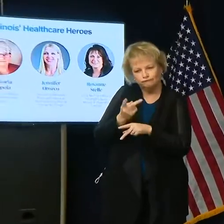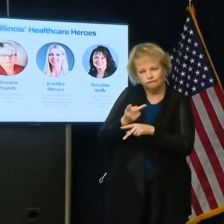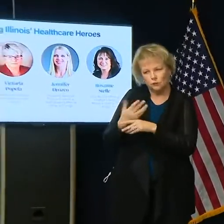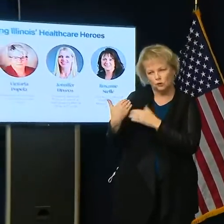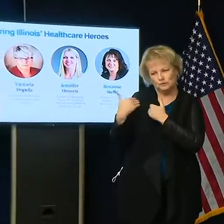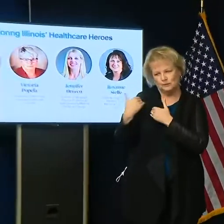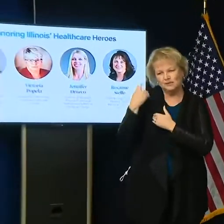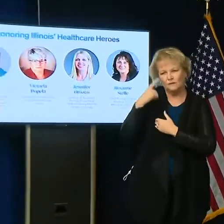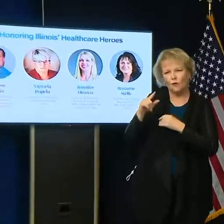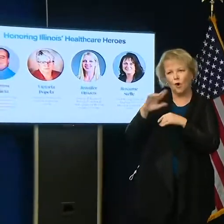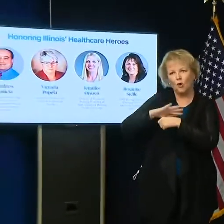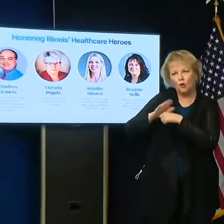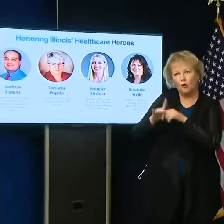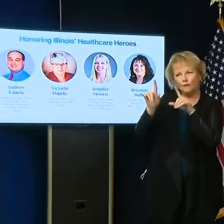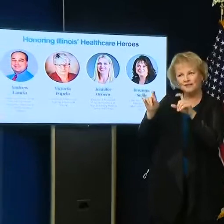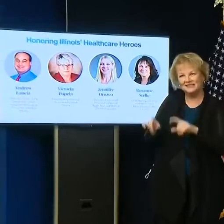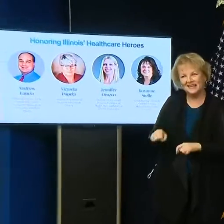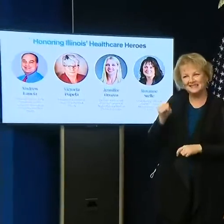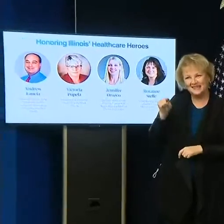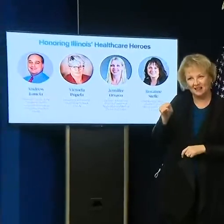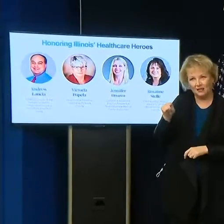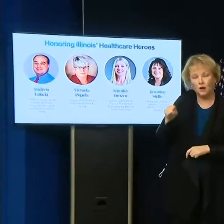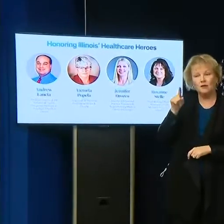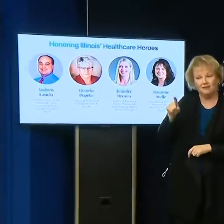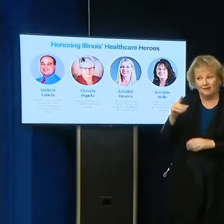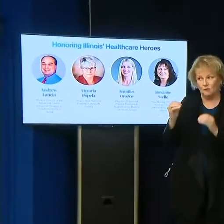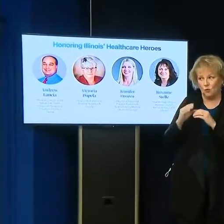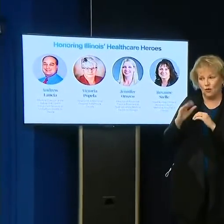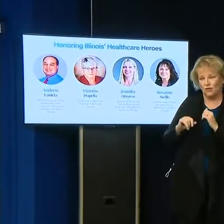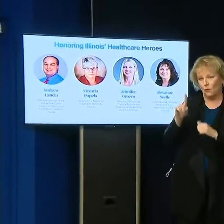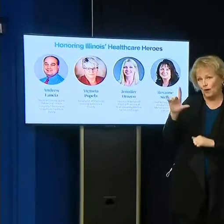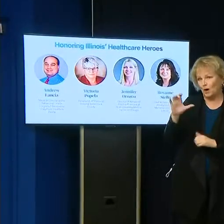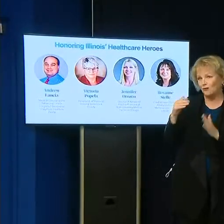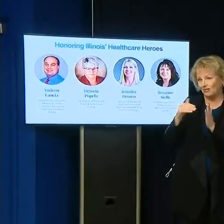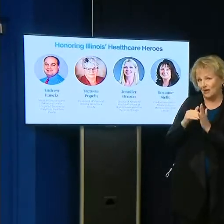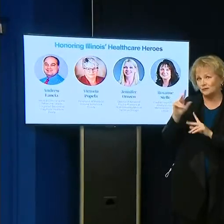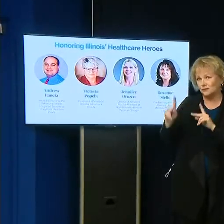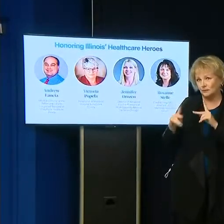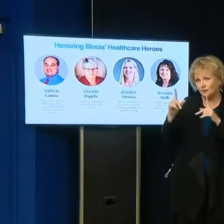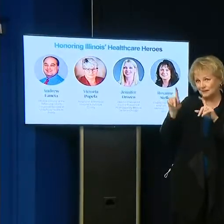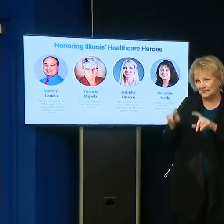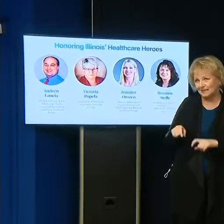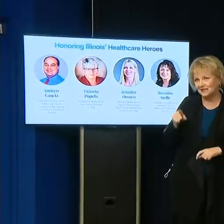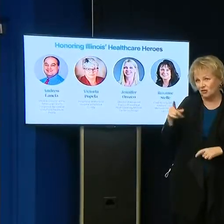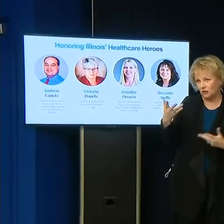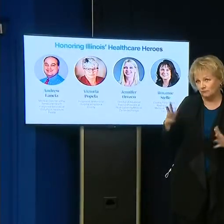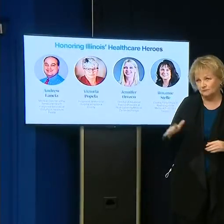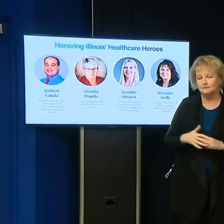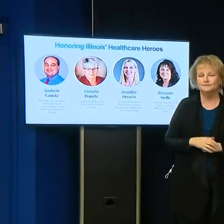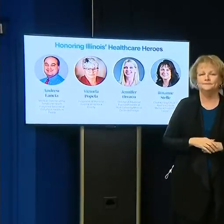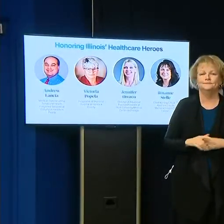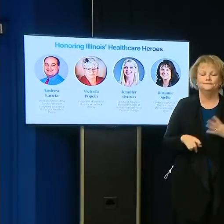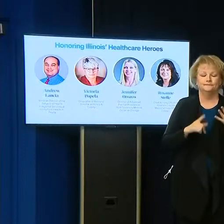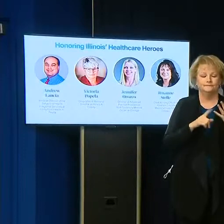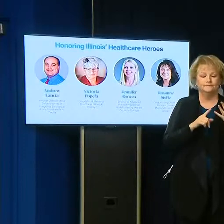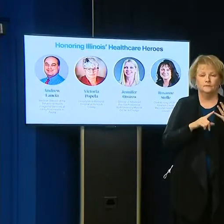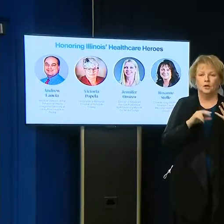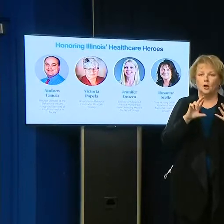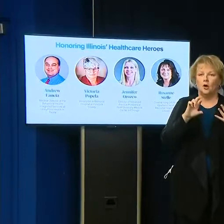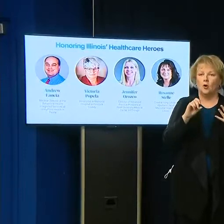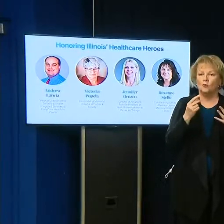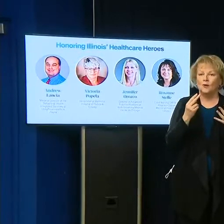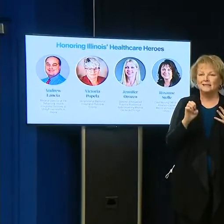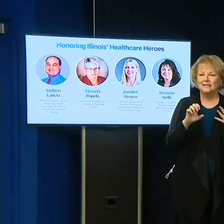testing services, which has now reached over 100,000 individuals. And then there's